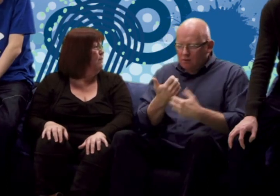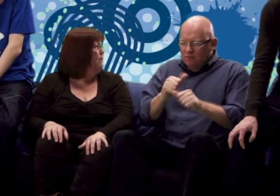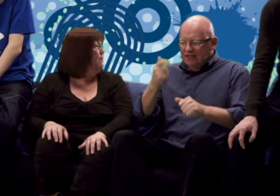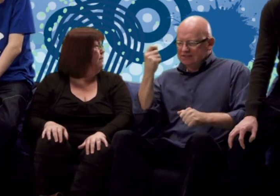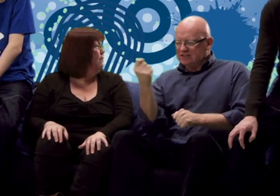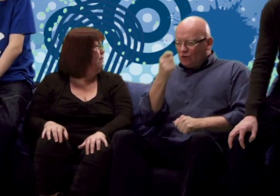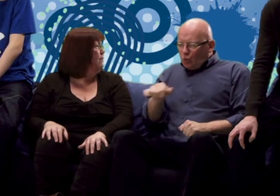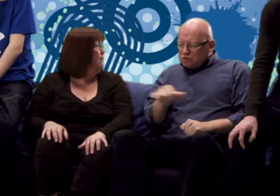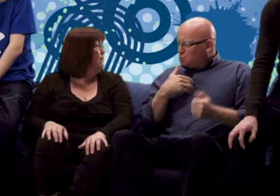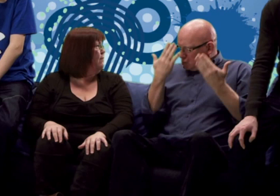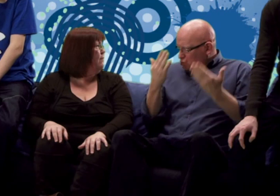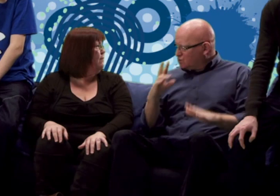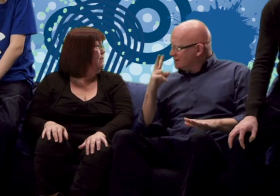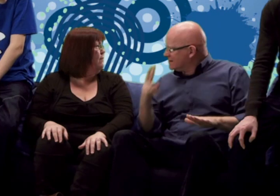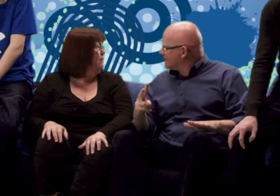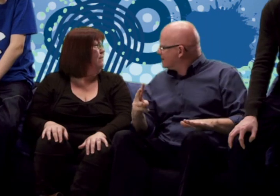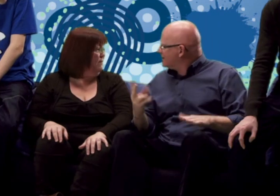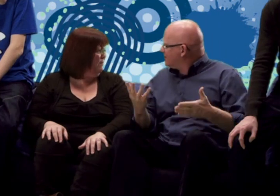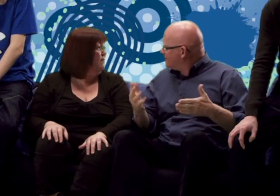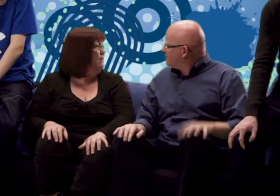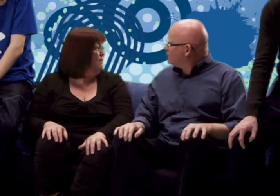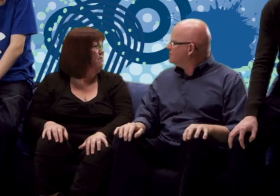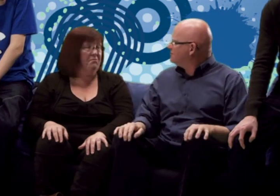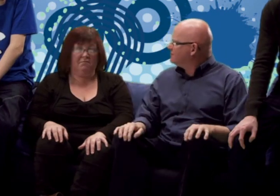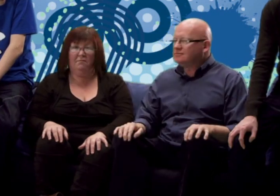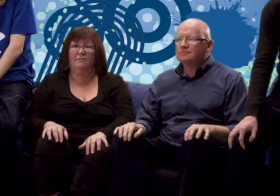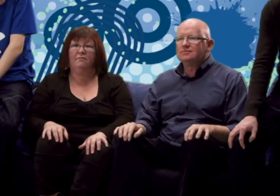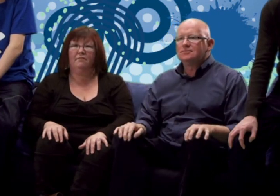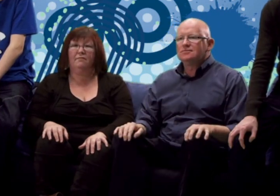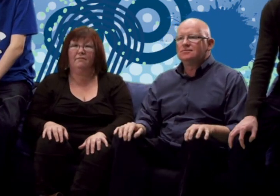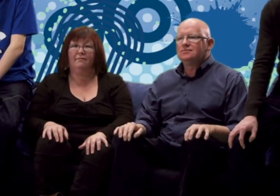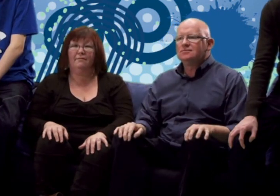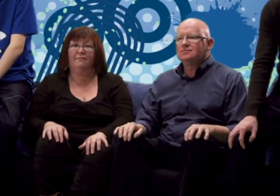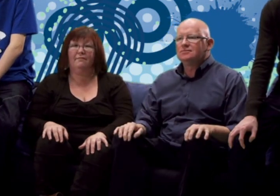or you can go the signing approach. And again, it depends on the child which is successful.